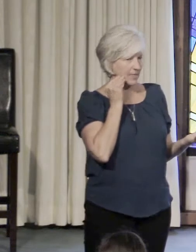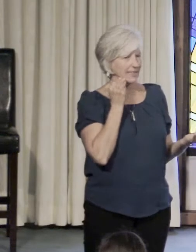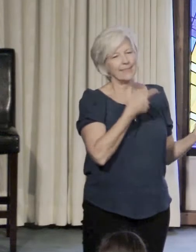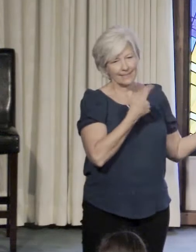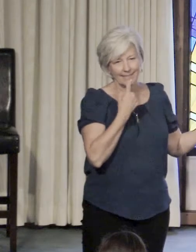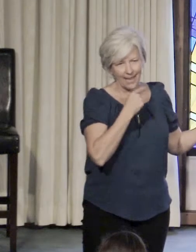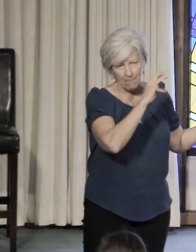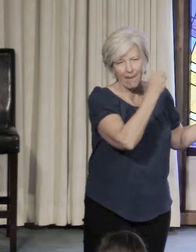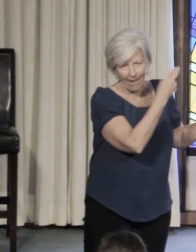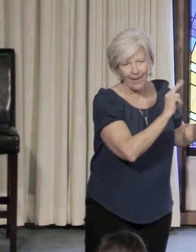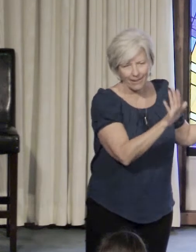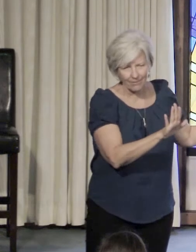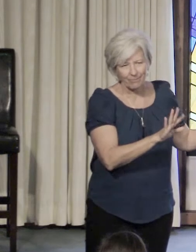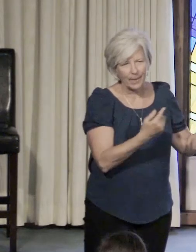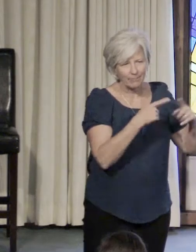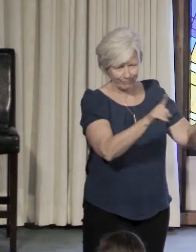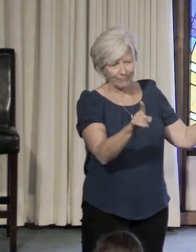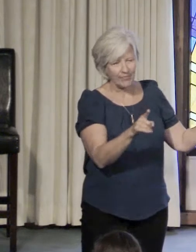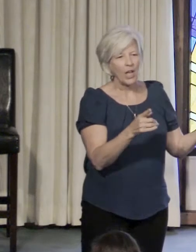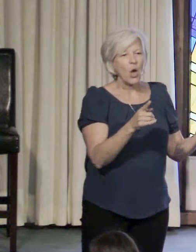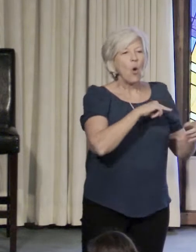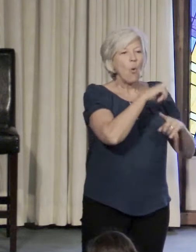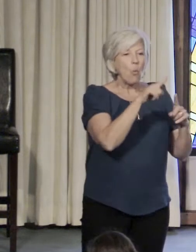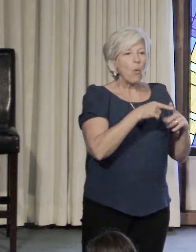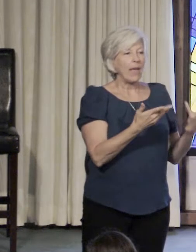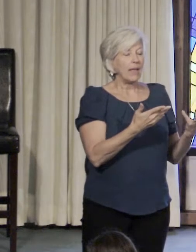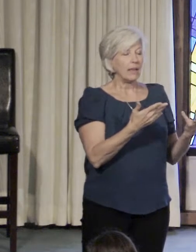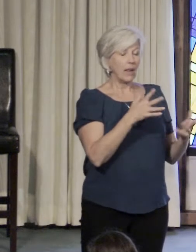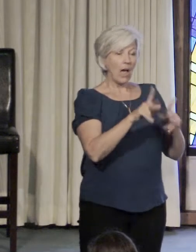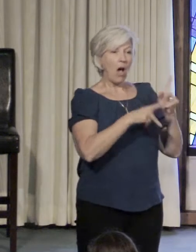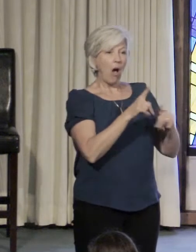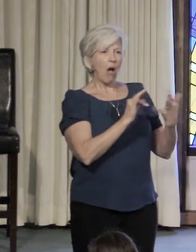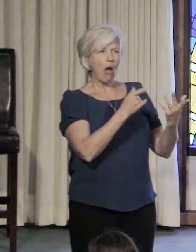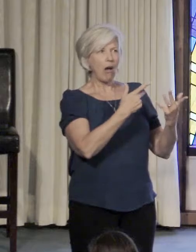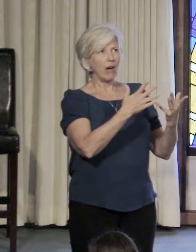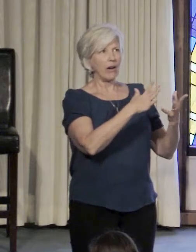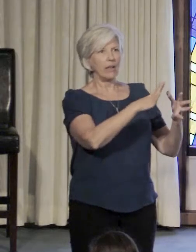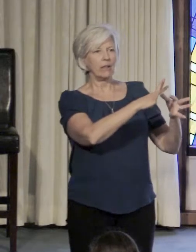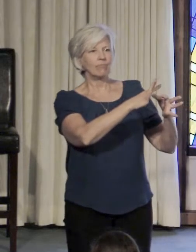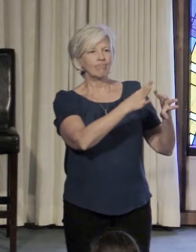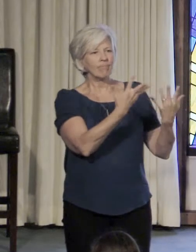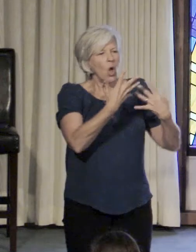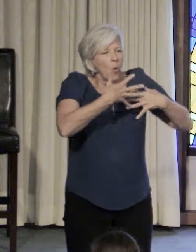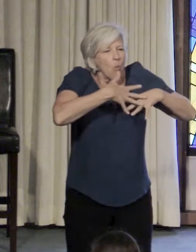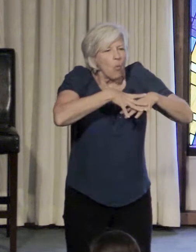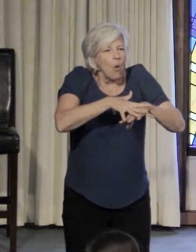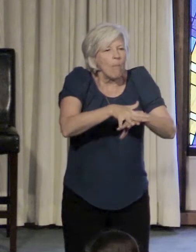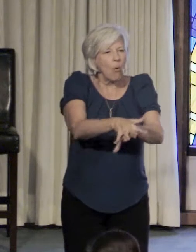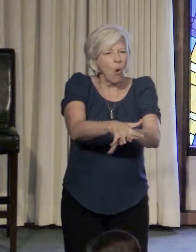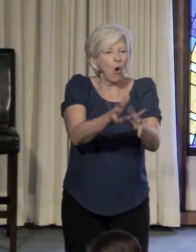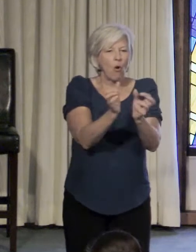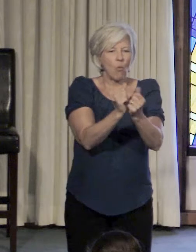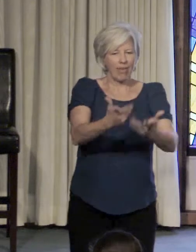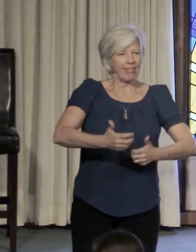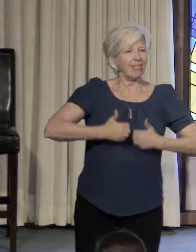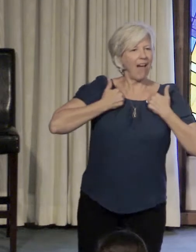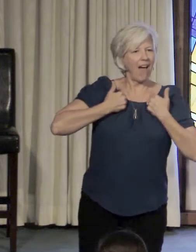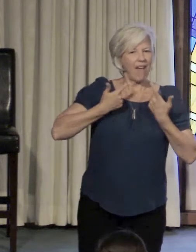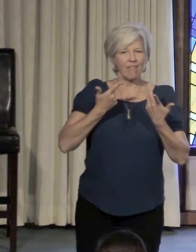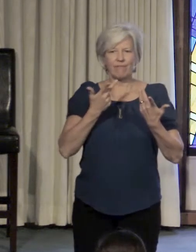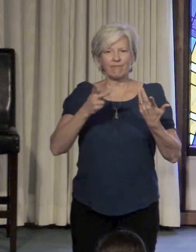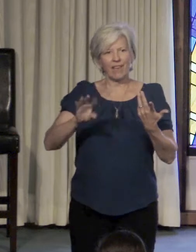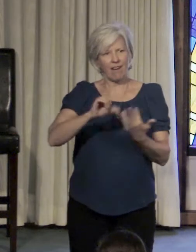ago, when he or they are in rapport in all ways with life, his fellow man, and his God. There's an